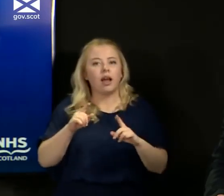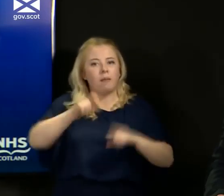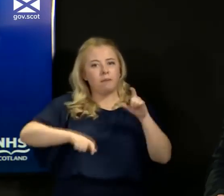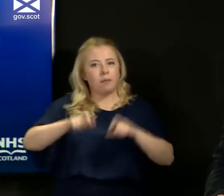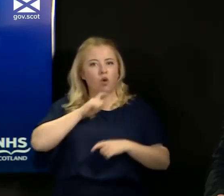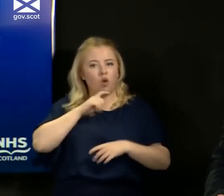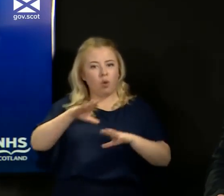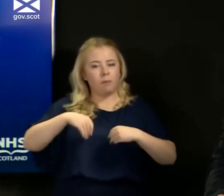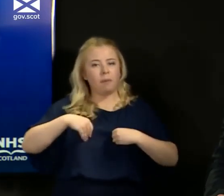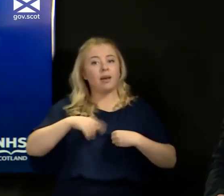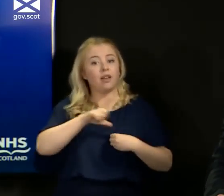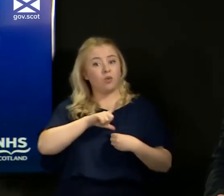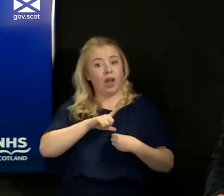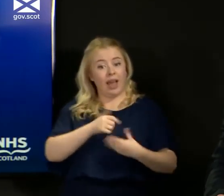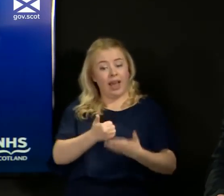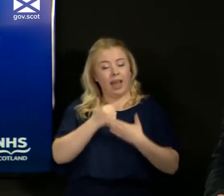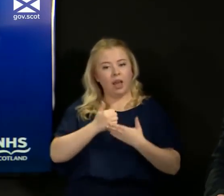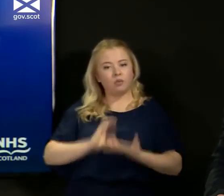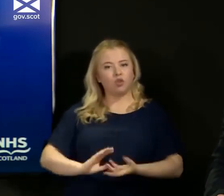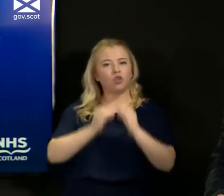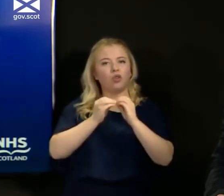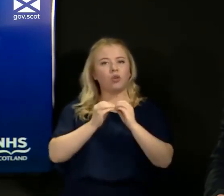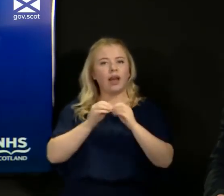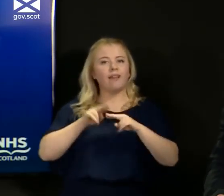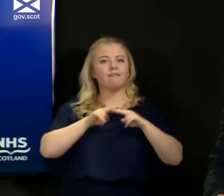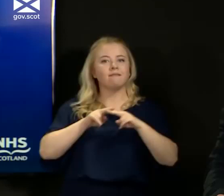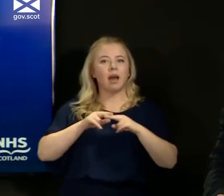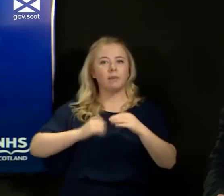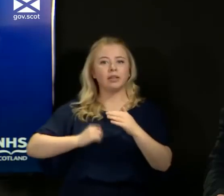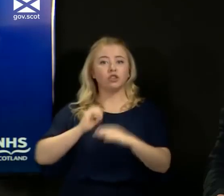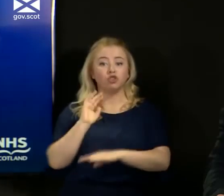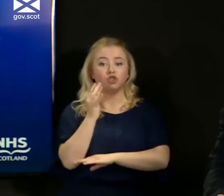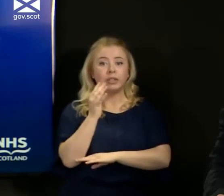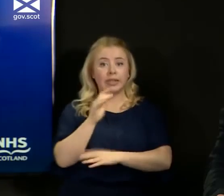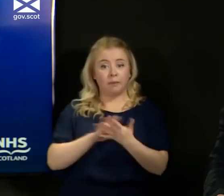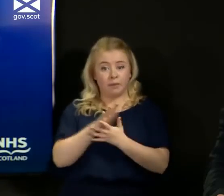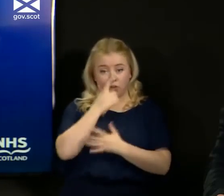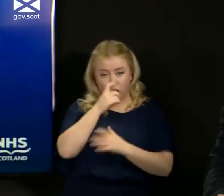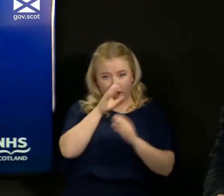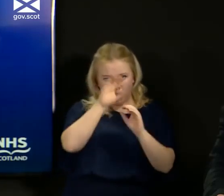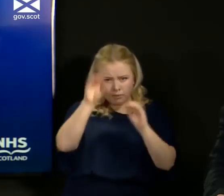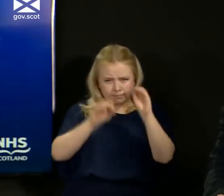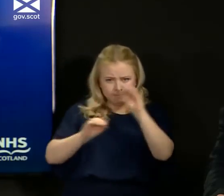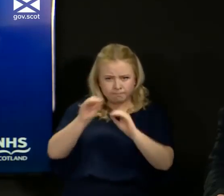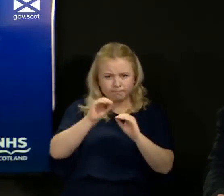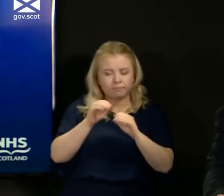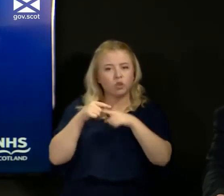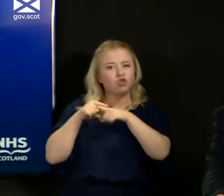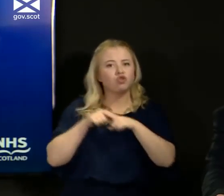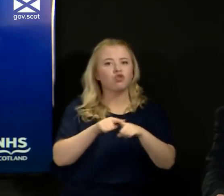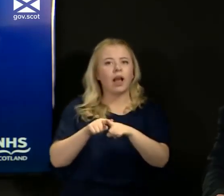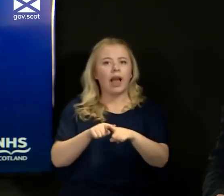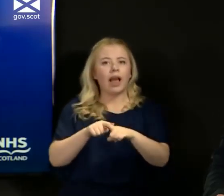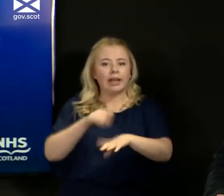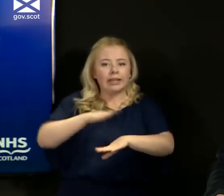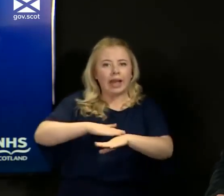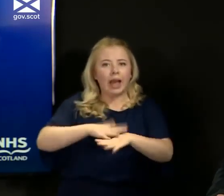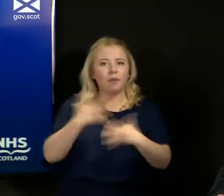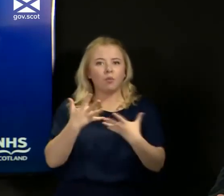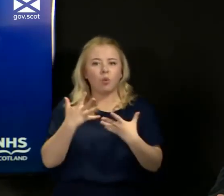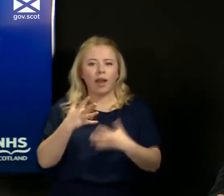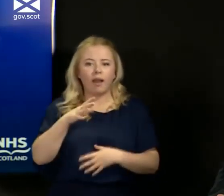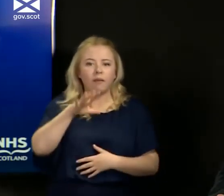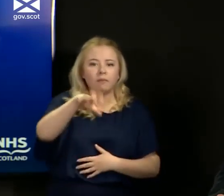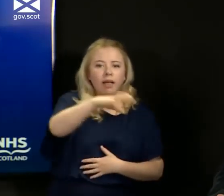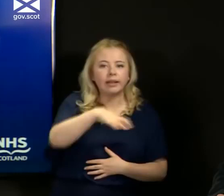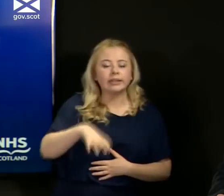to create family trees for the virus so that it can be tracked in time and in place. This allows us not only to visualise how the virus